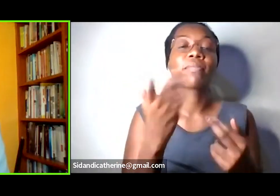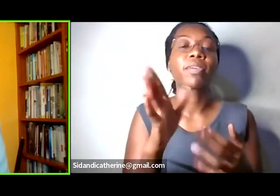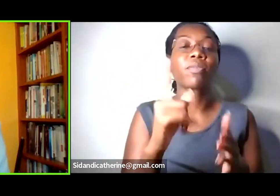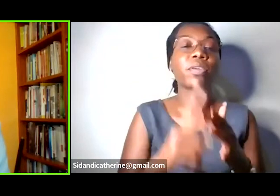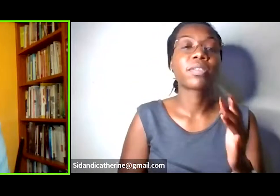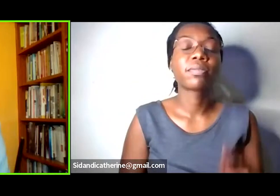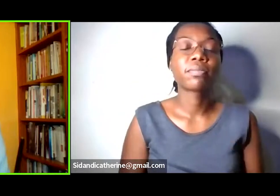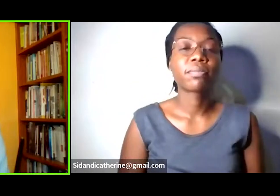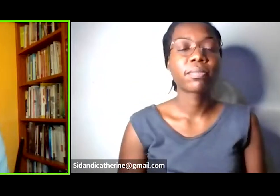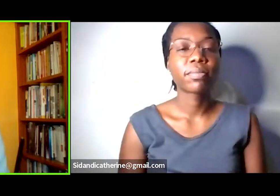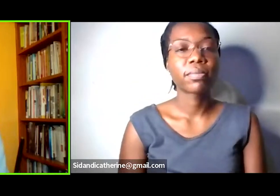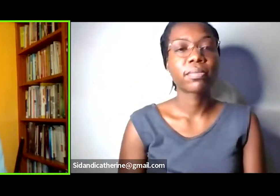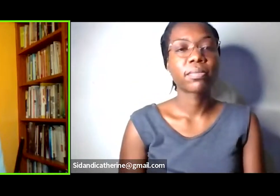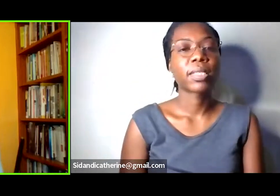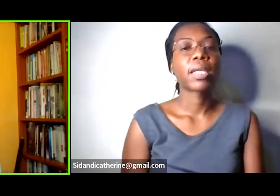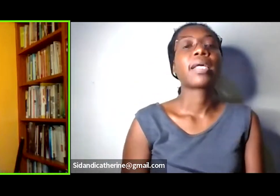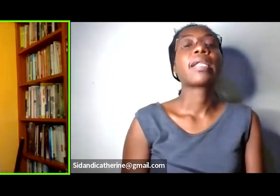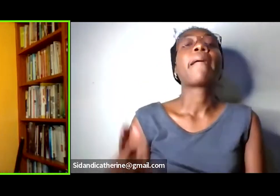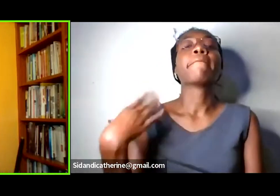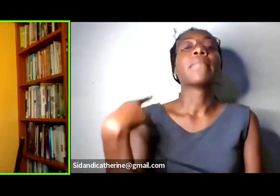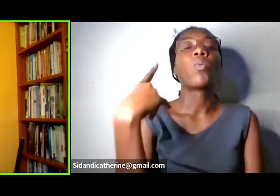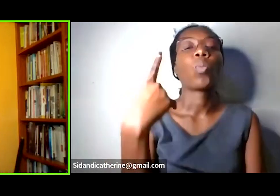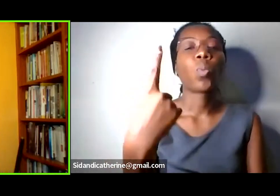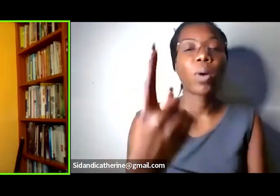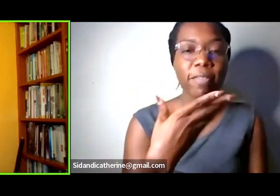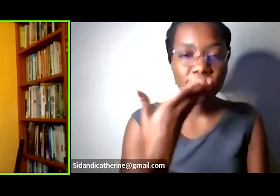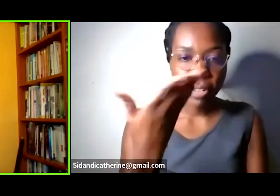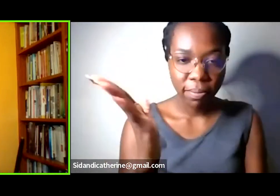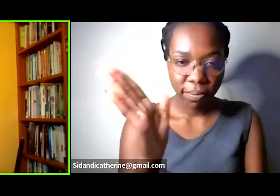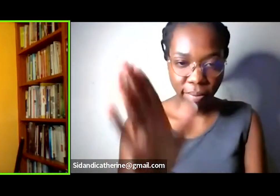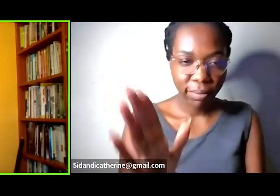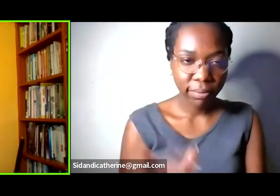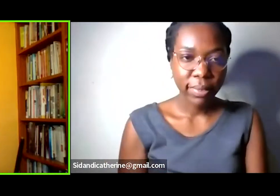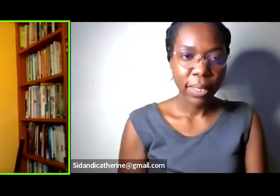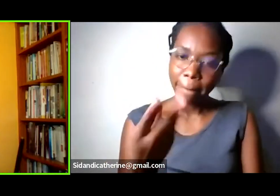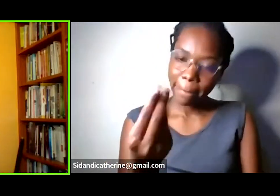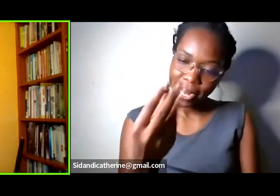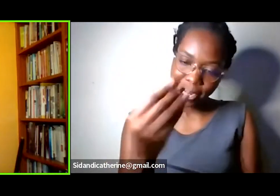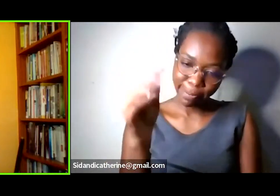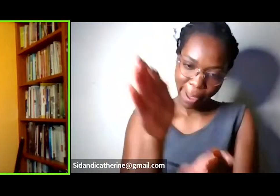the questions, and how to make the customer feel special and valued.